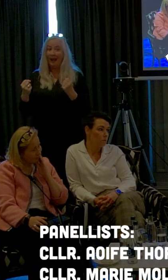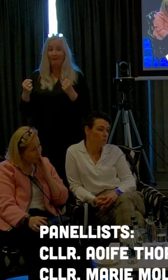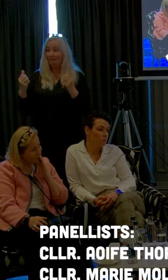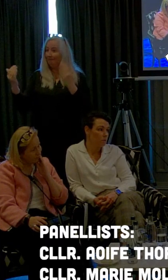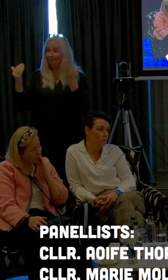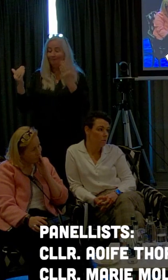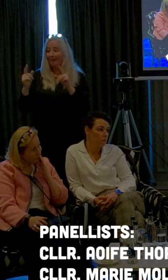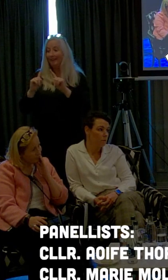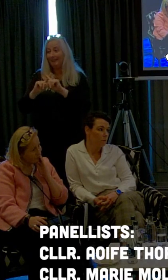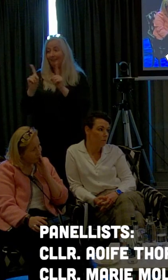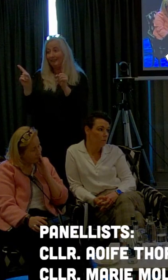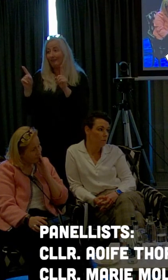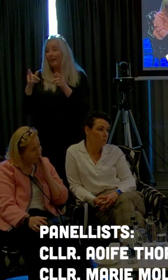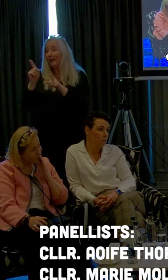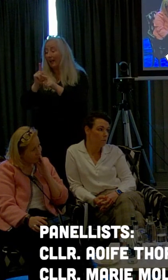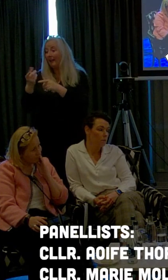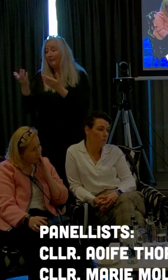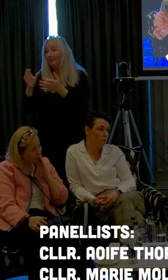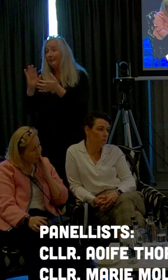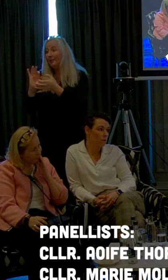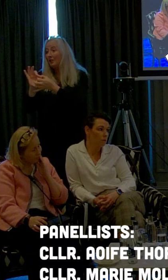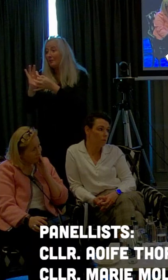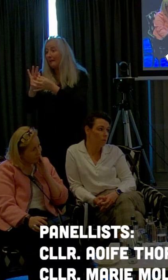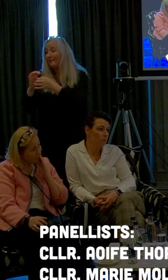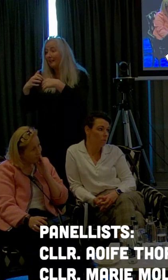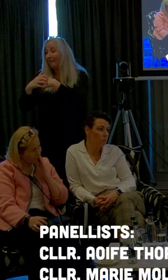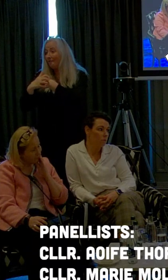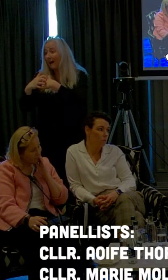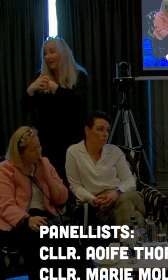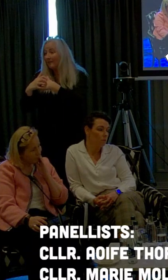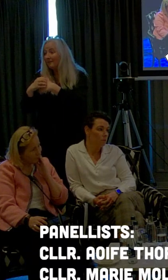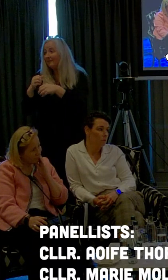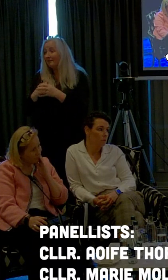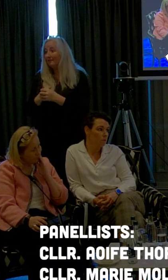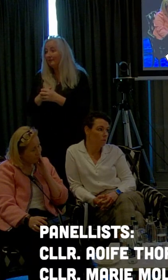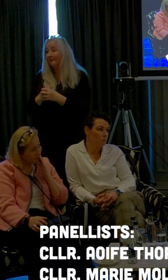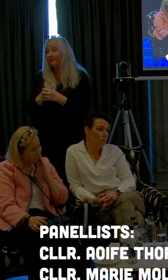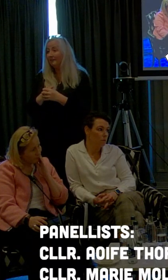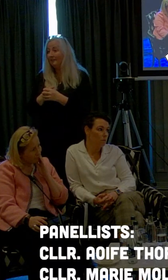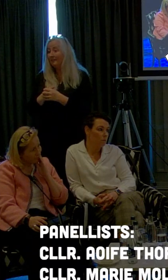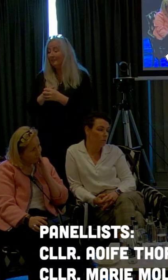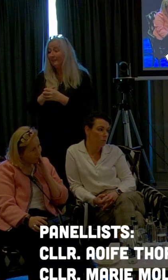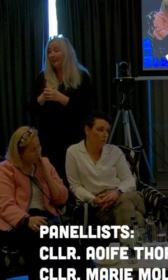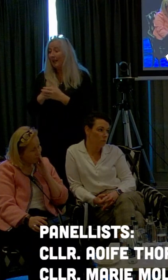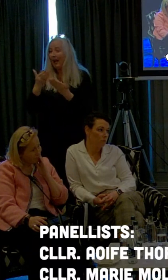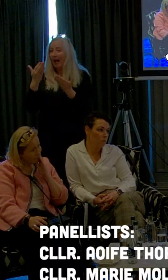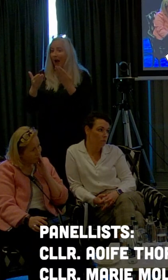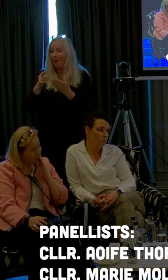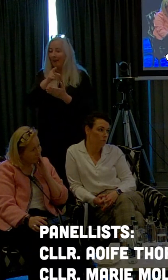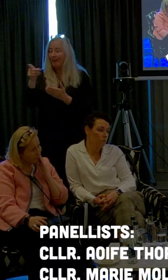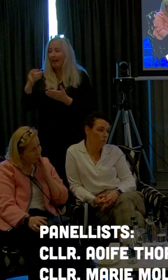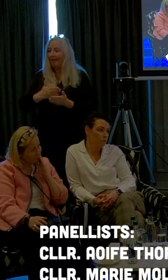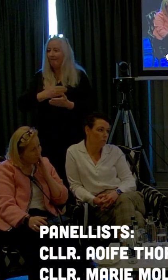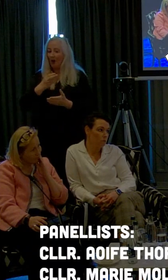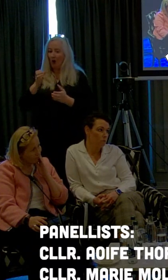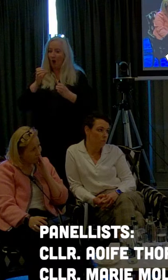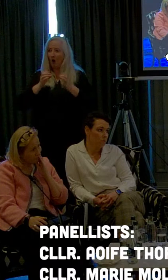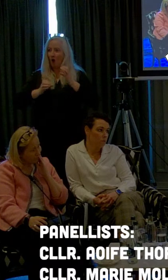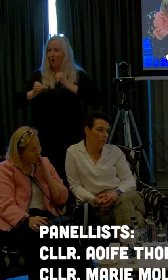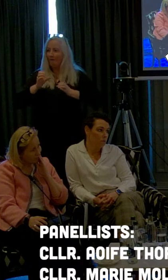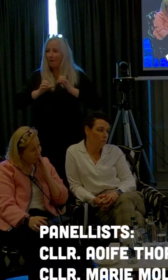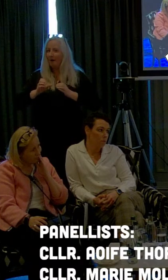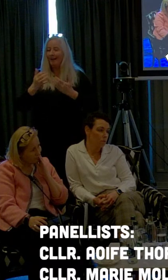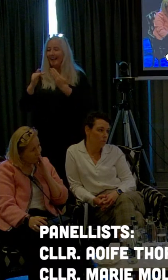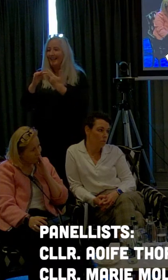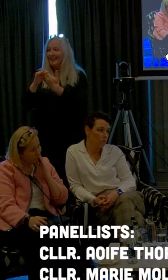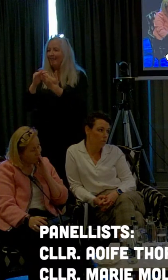as a result of domestic violence, I think that level of trust in them to be able to feel comfortable enough or in some way safe enough to